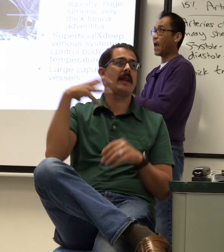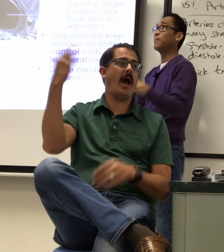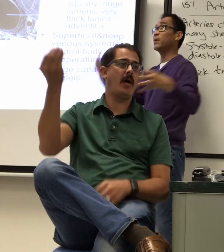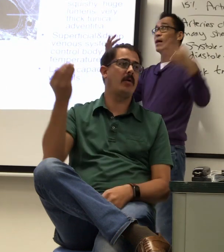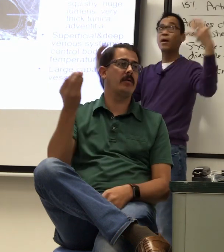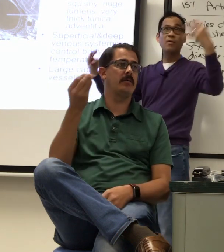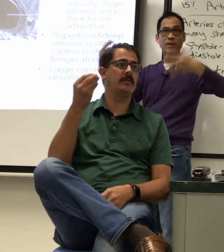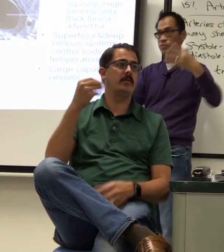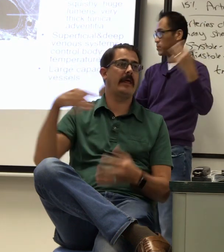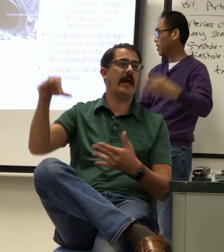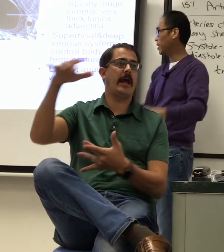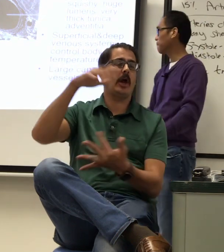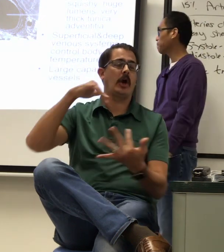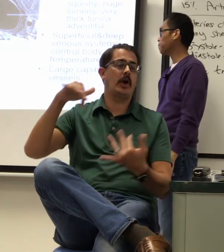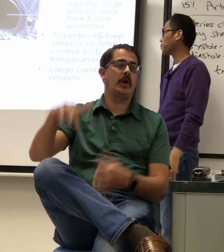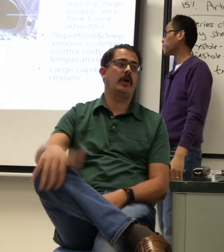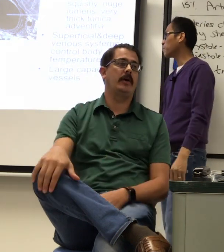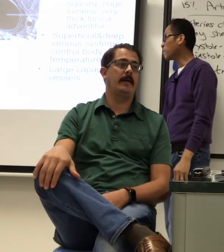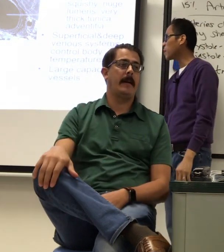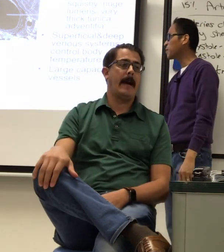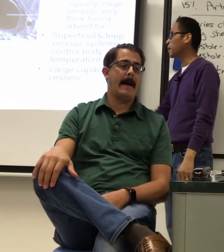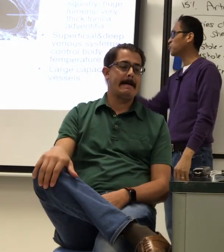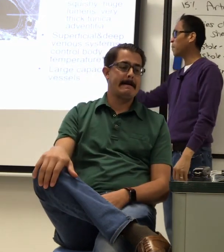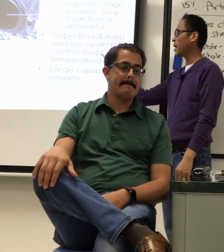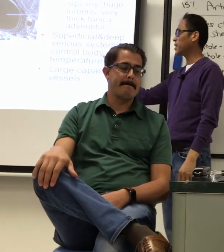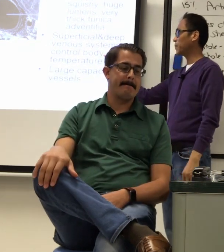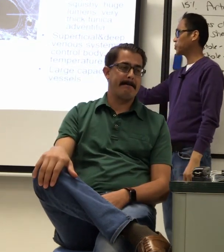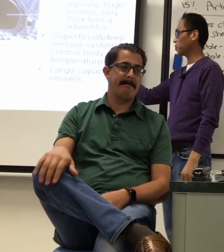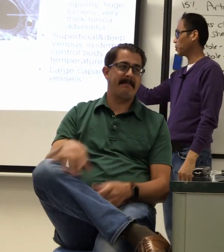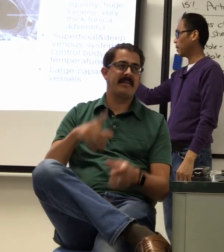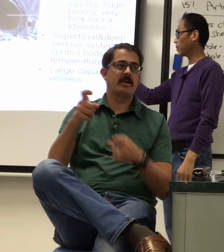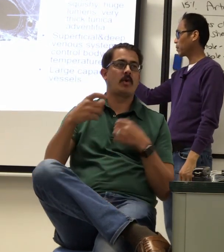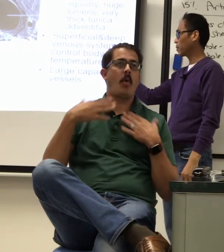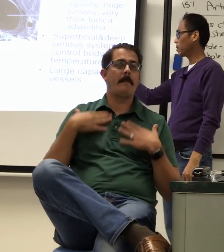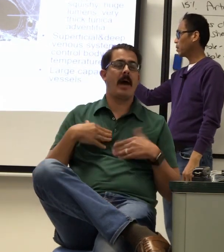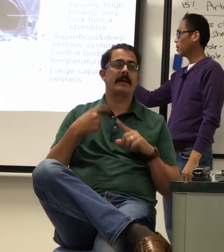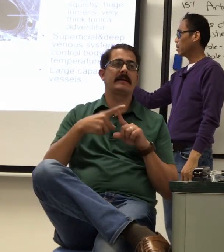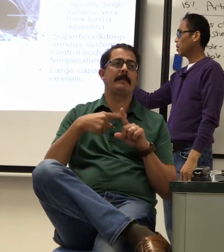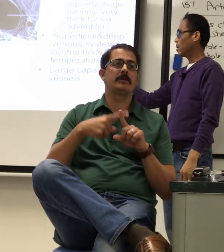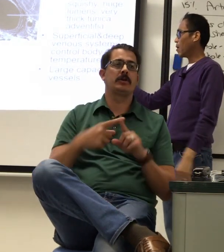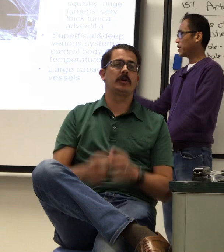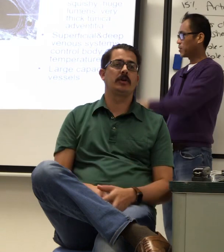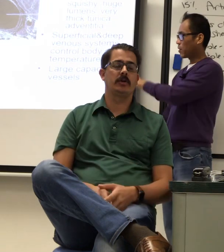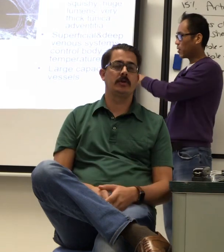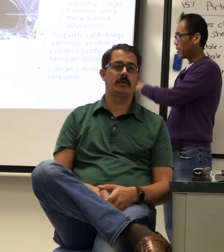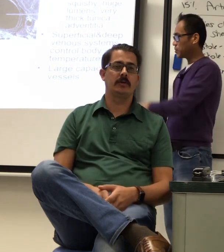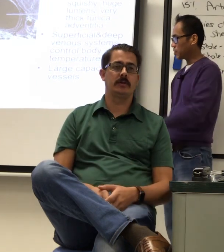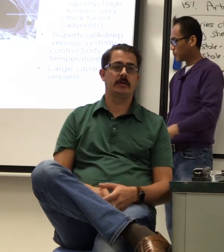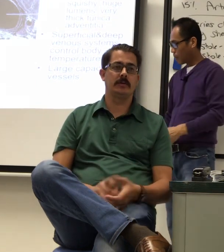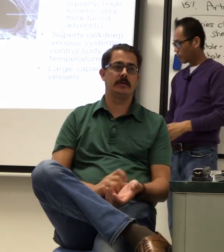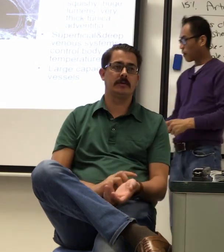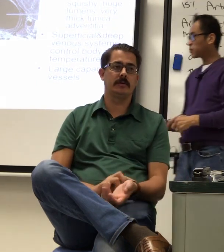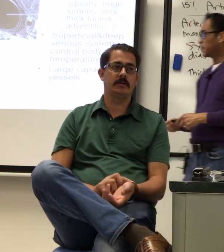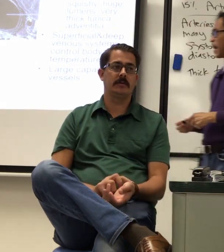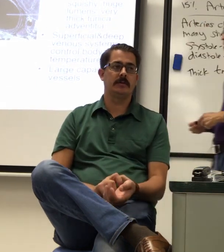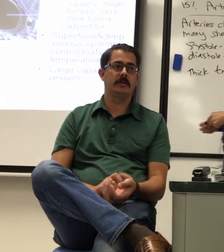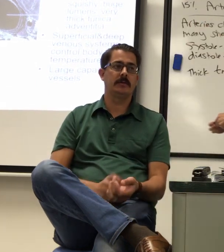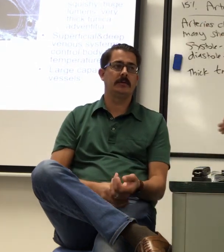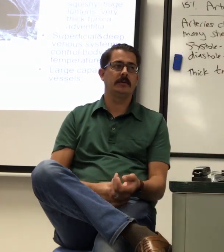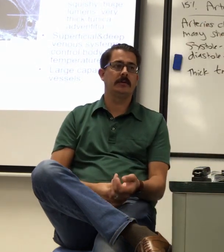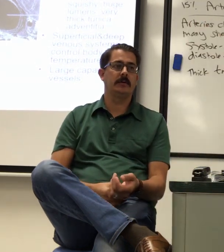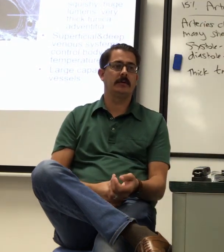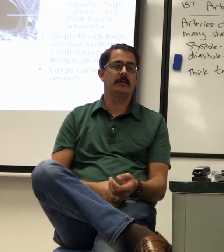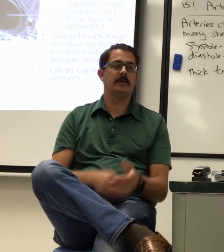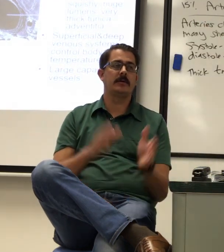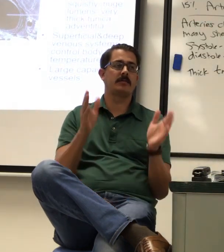the ambient air, as we say. So they control body temperature a little better. All right, so I already mentioned small and large